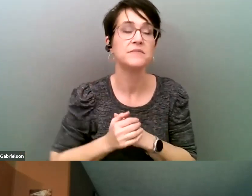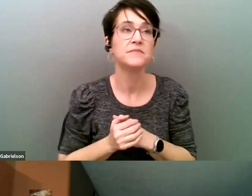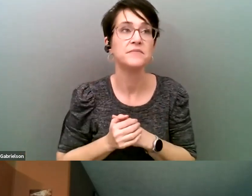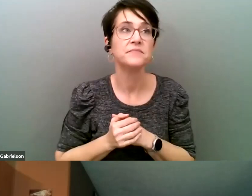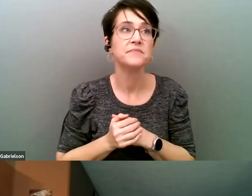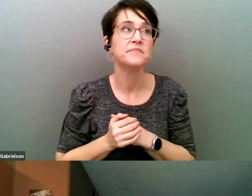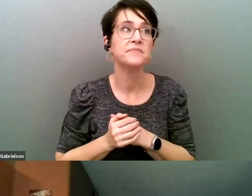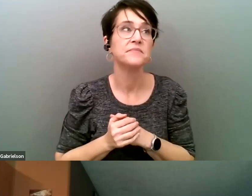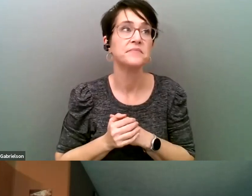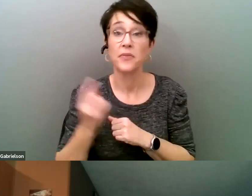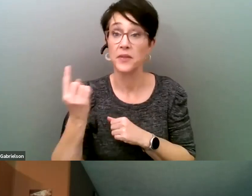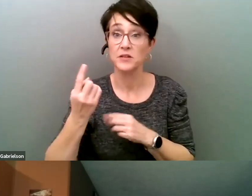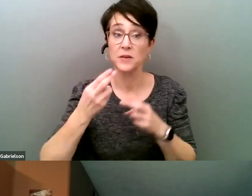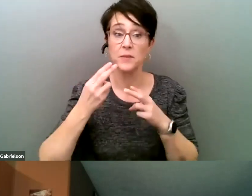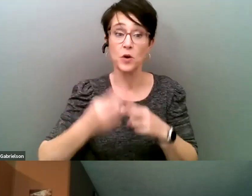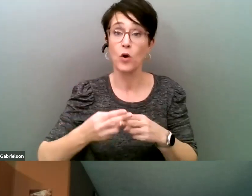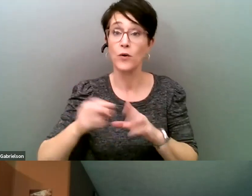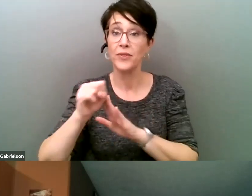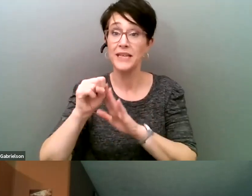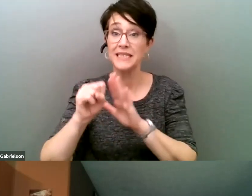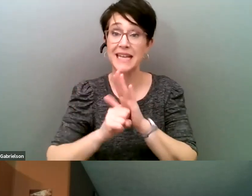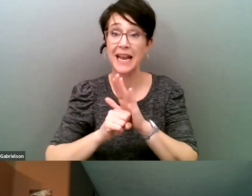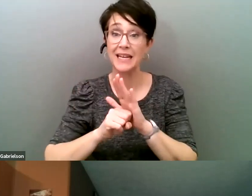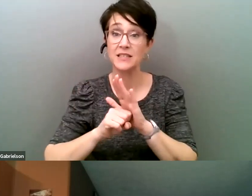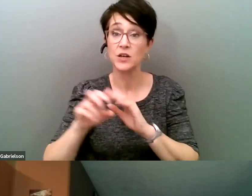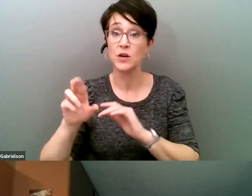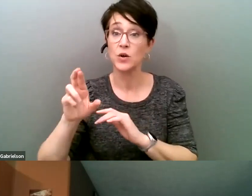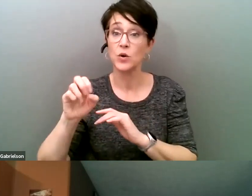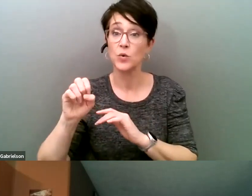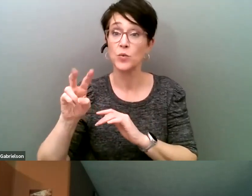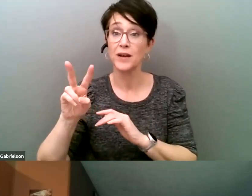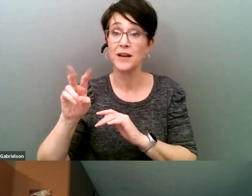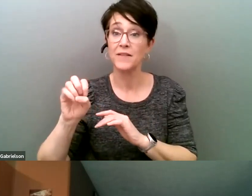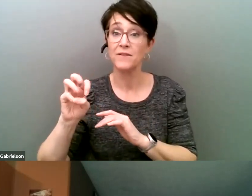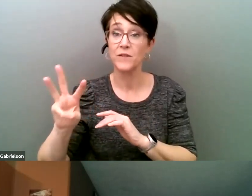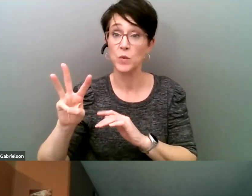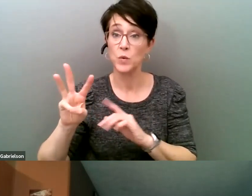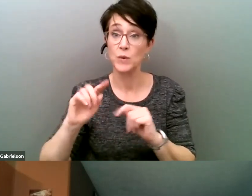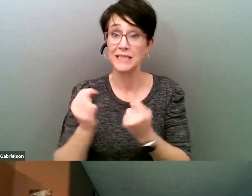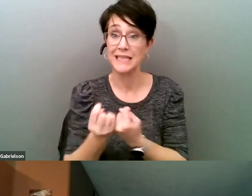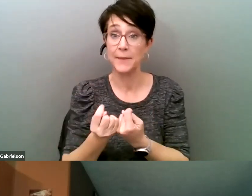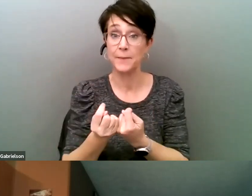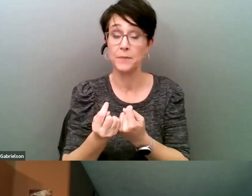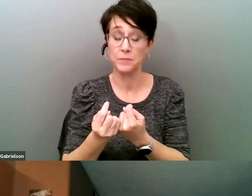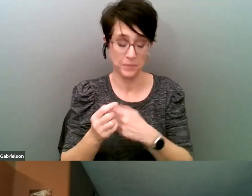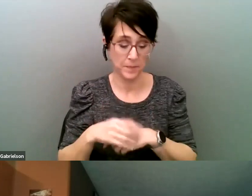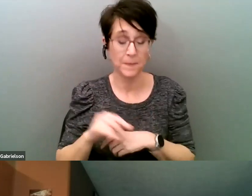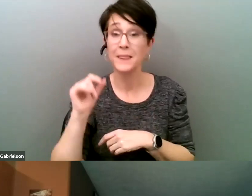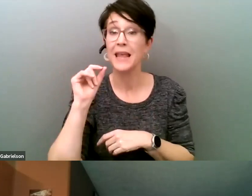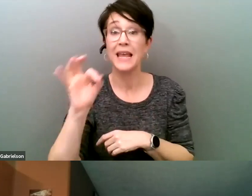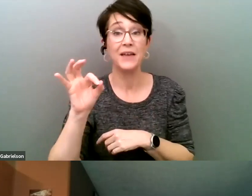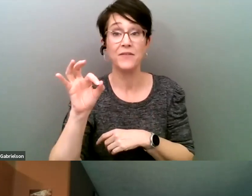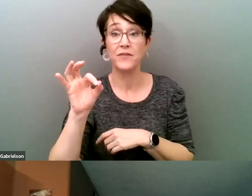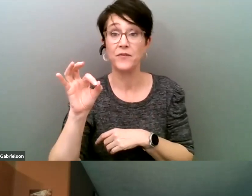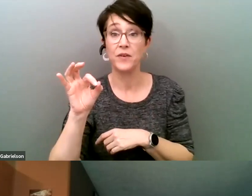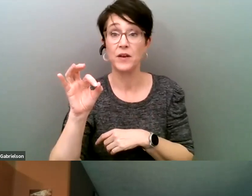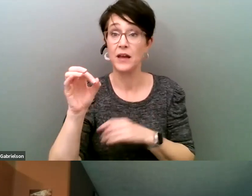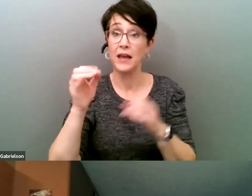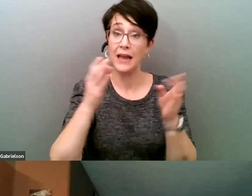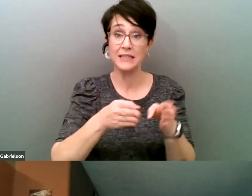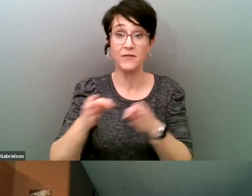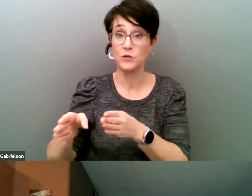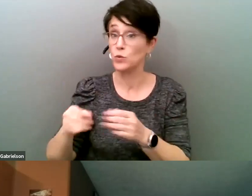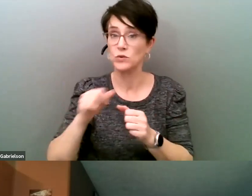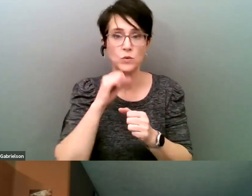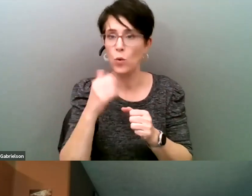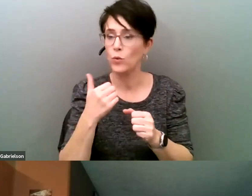is something called the state review team. So even if individuals don't have a Social Security determination of disability, they